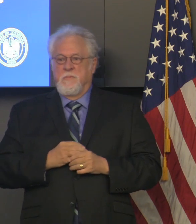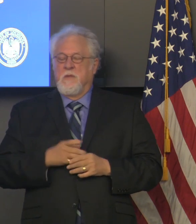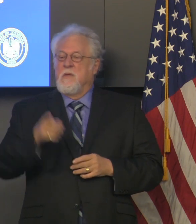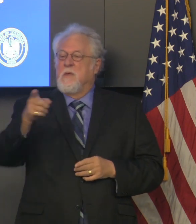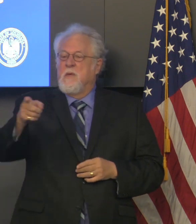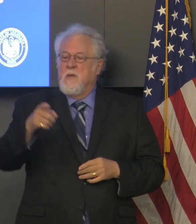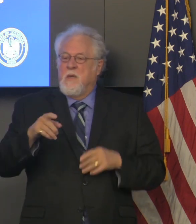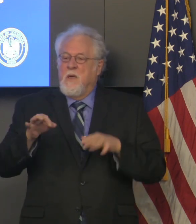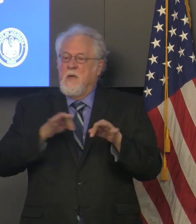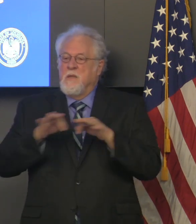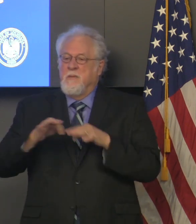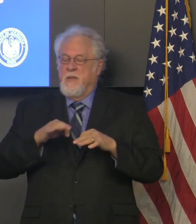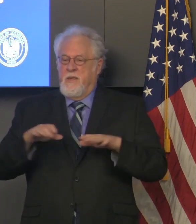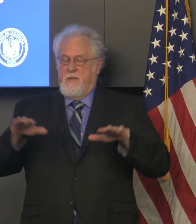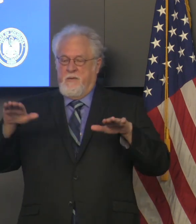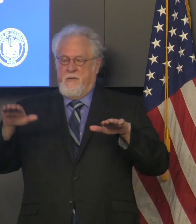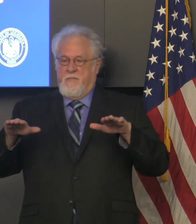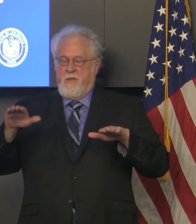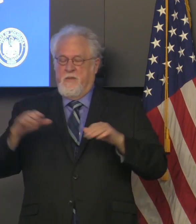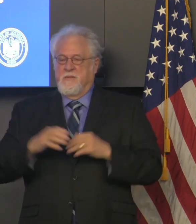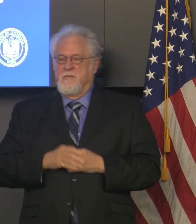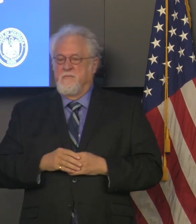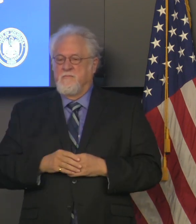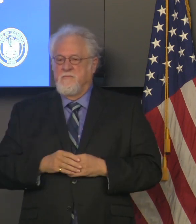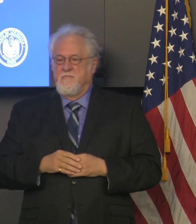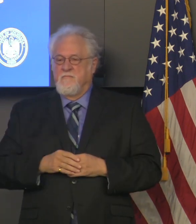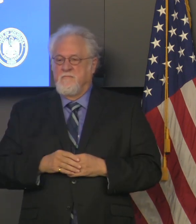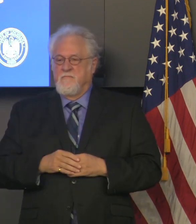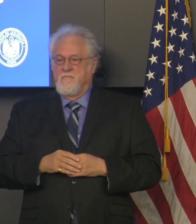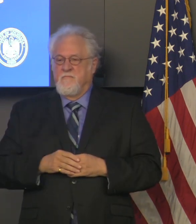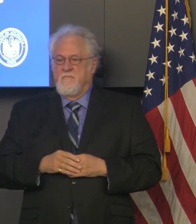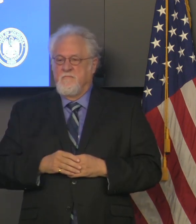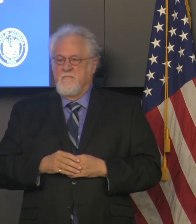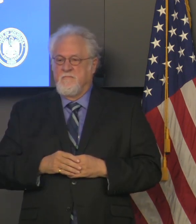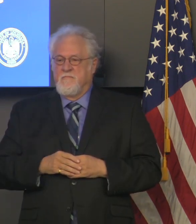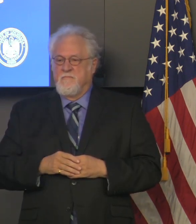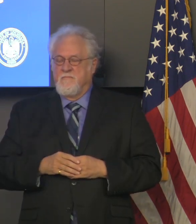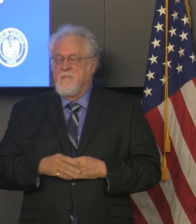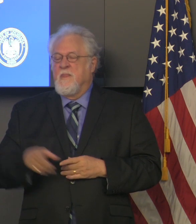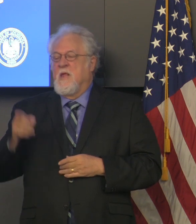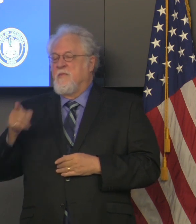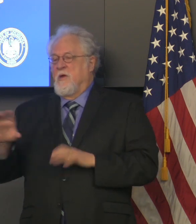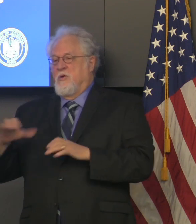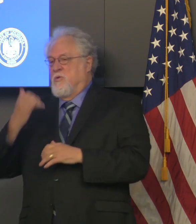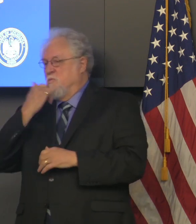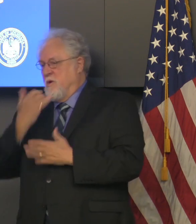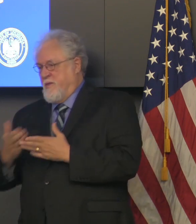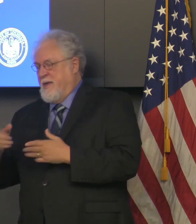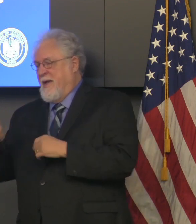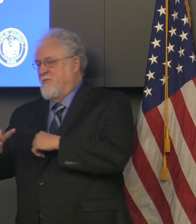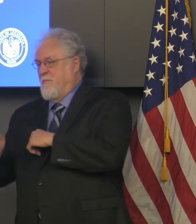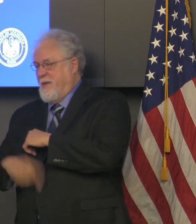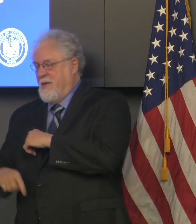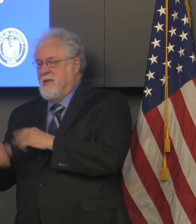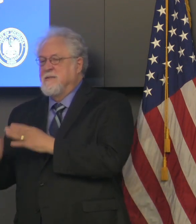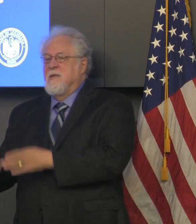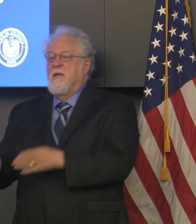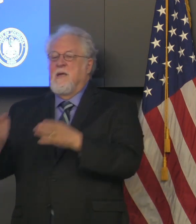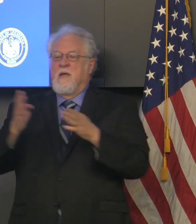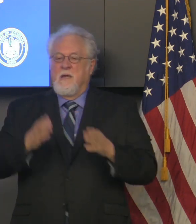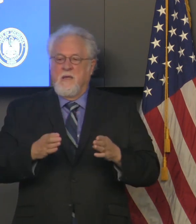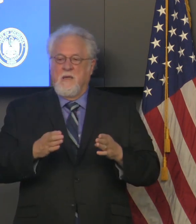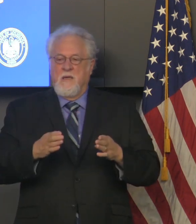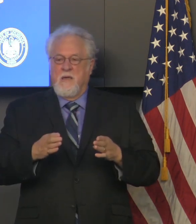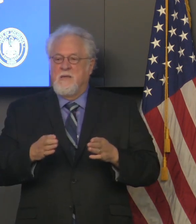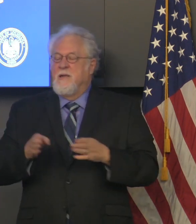Can you explain the balance between, these companies that are doing the wrong thing and you've got to penalize them, but on the other hand,